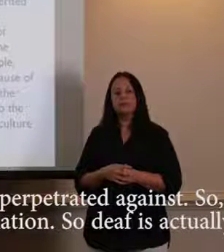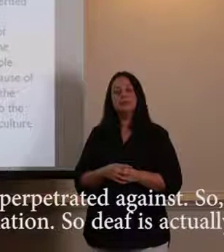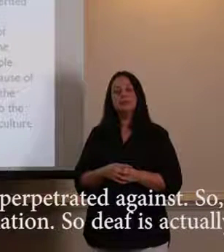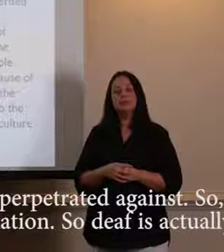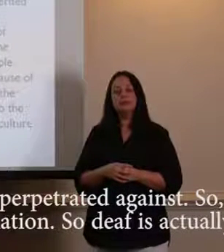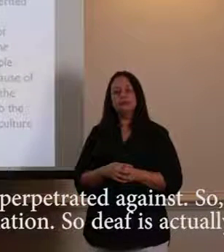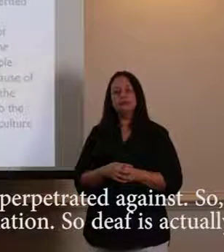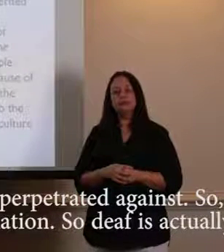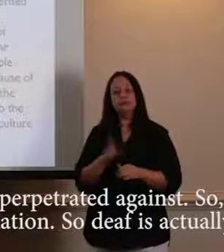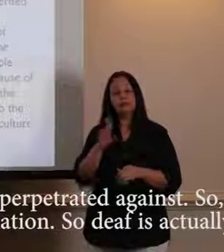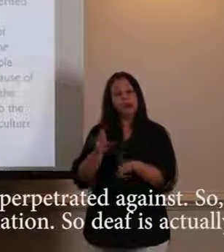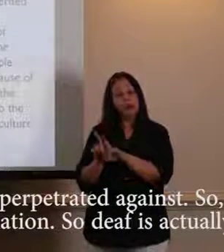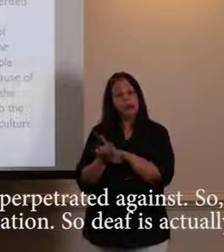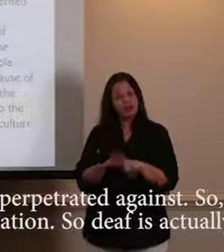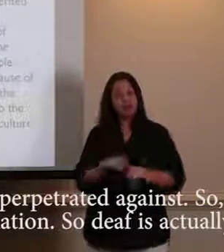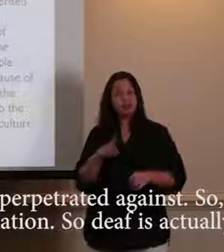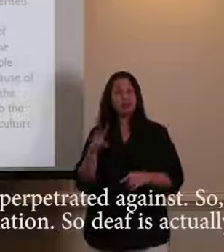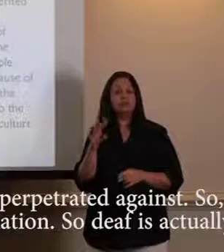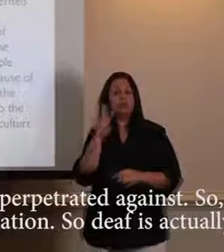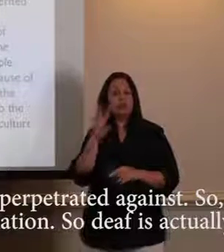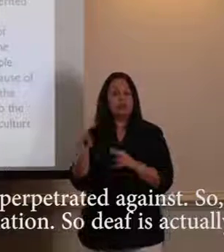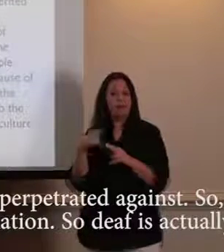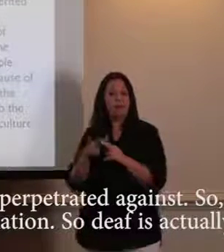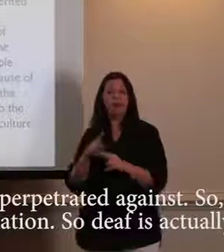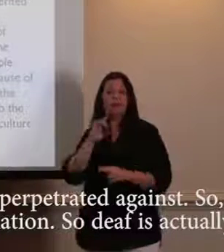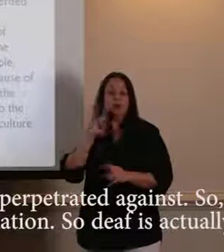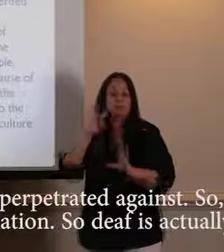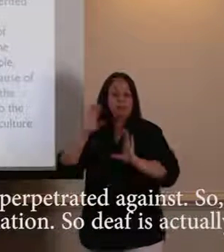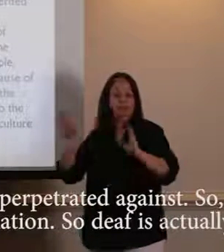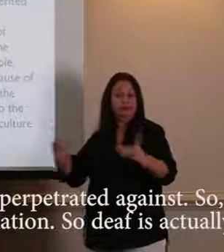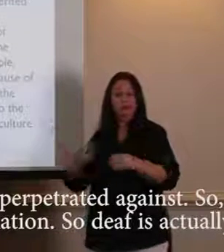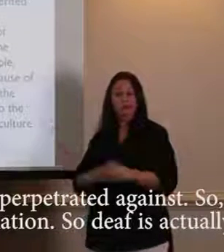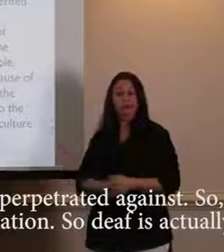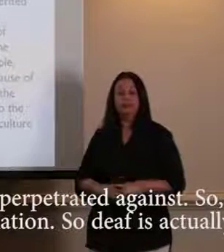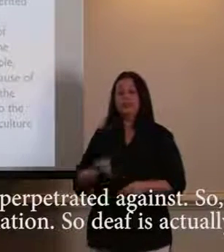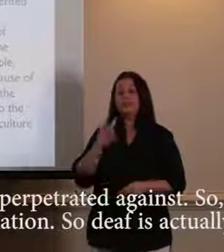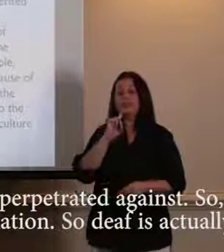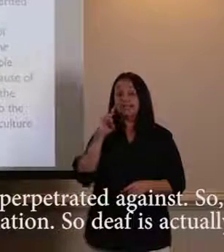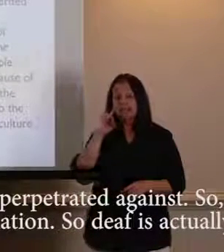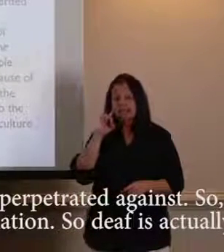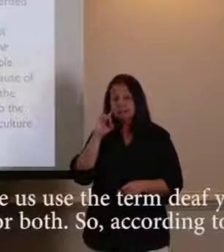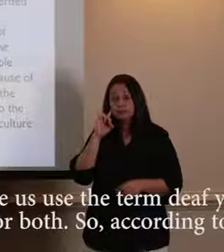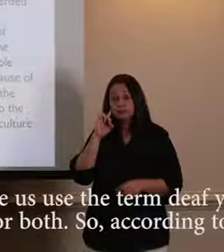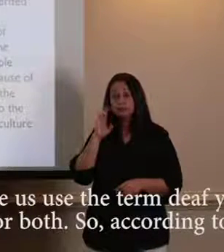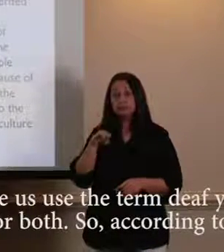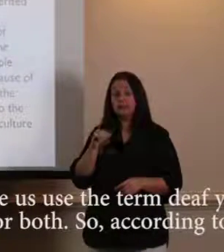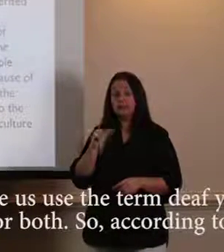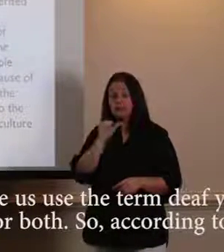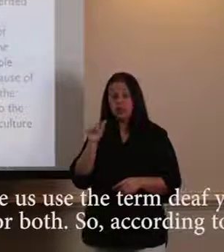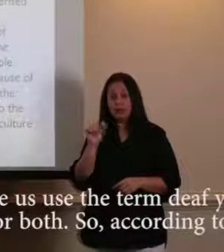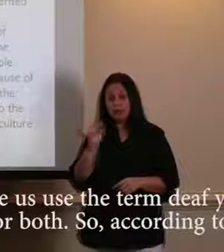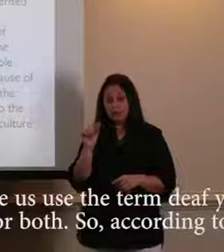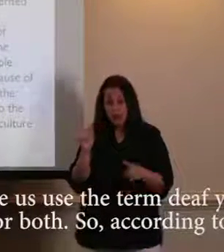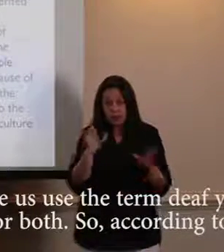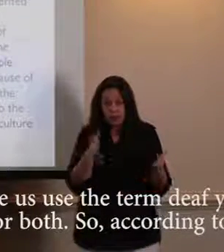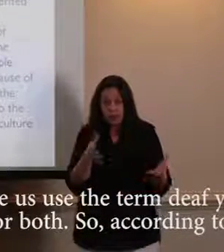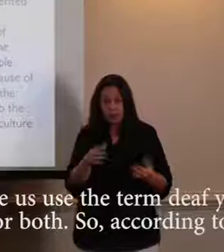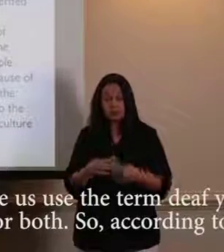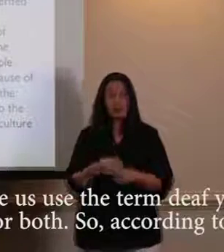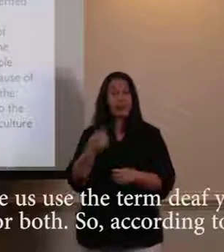So we also talk about the deaf population. So deaf is actually not a disability. And when you see us use the term deaf,